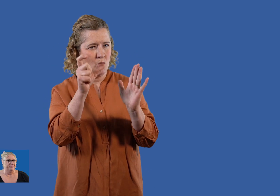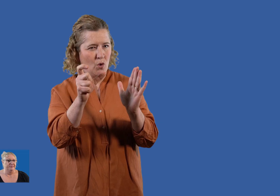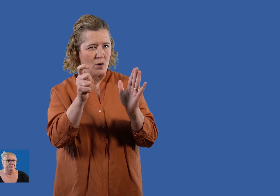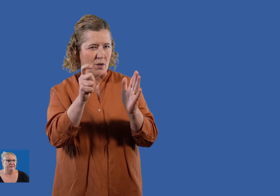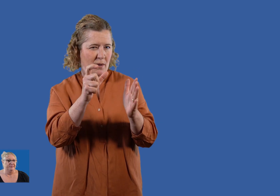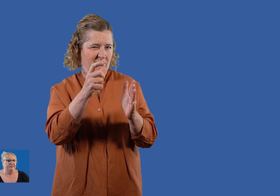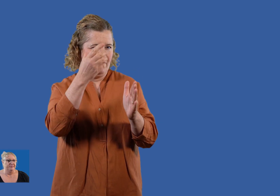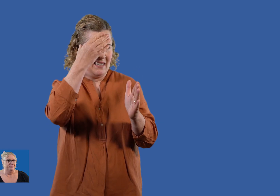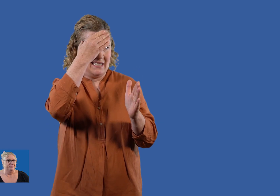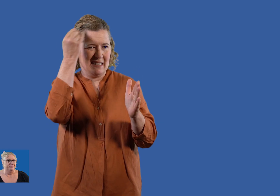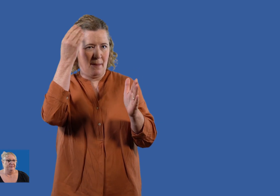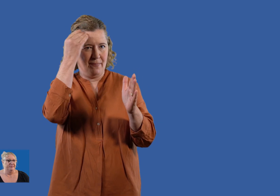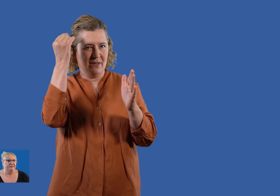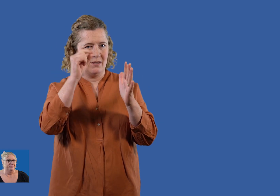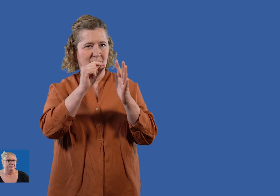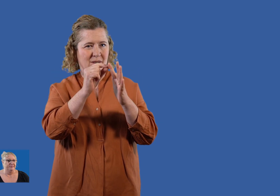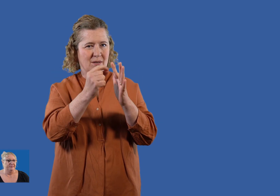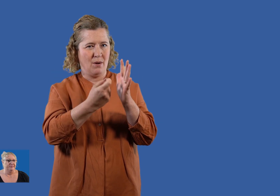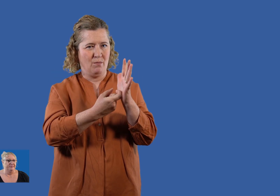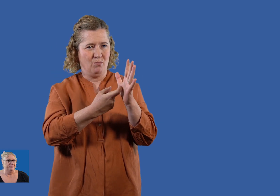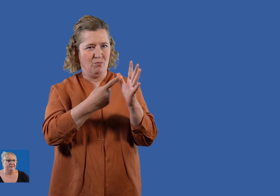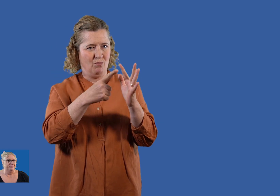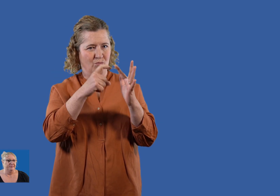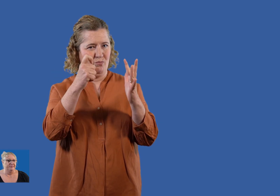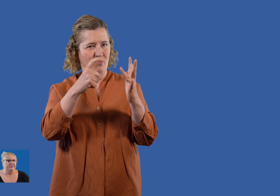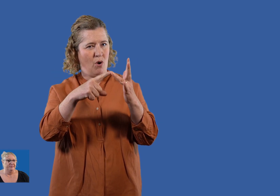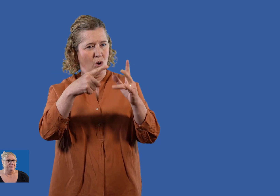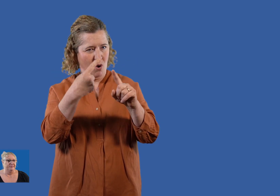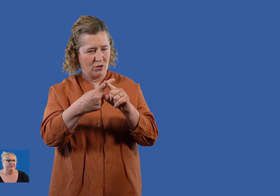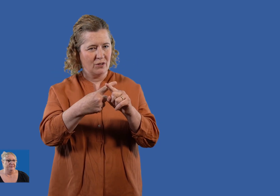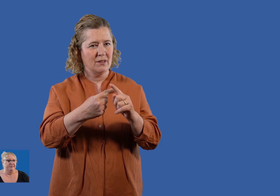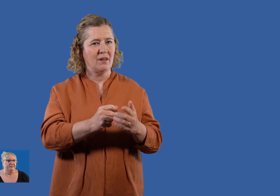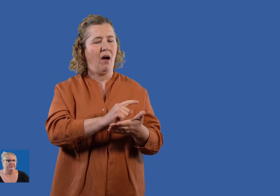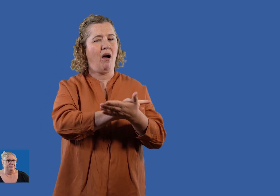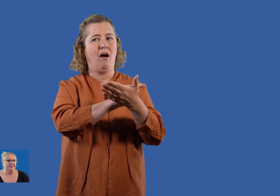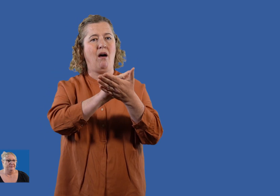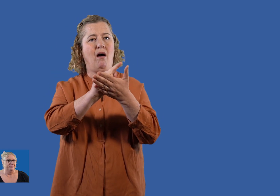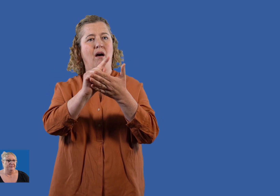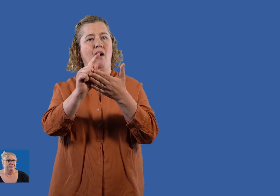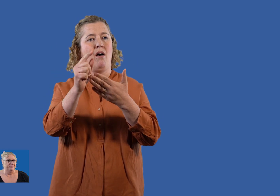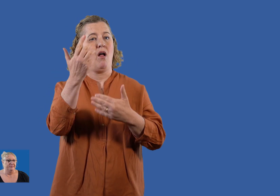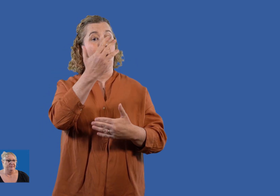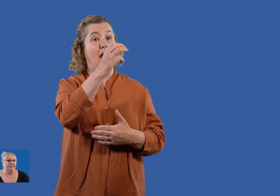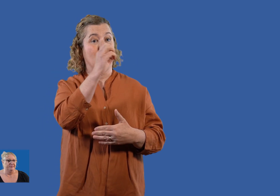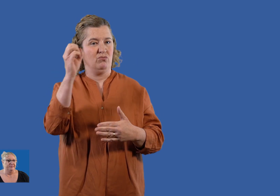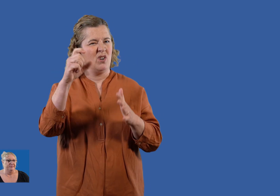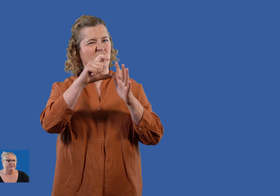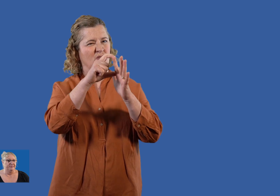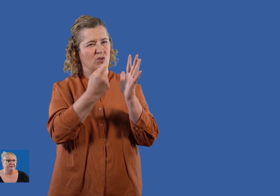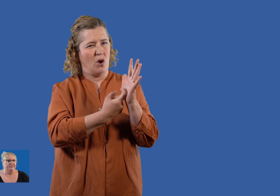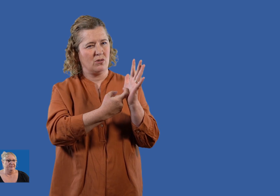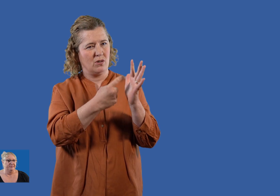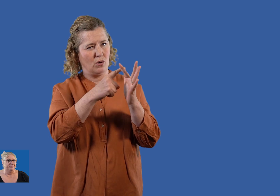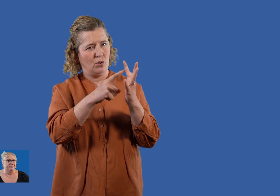dementia praecox. Then in the early 1900s, a Dr. Eugen Bleuler renamed